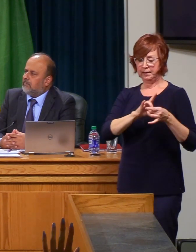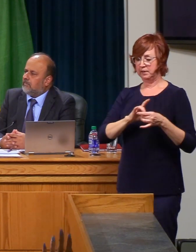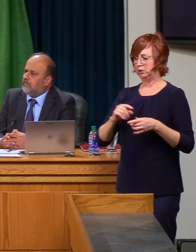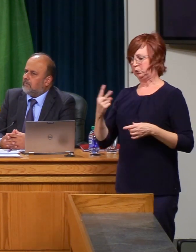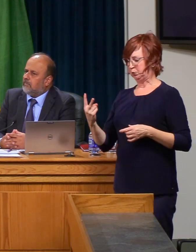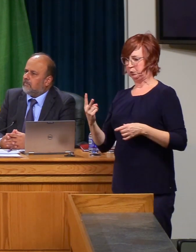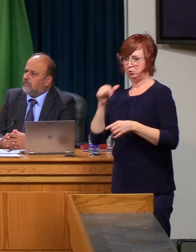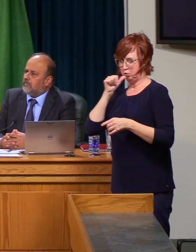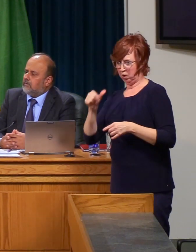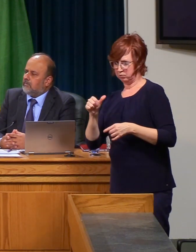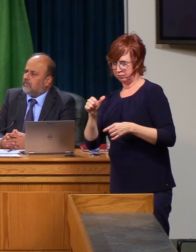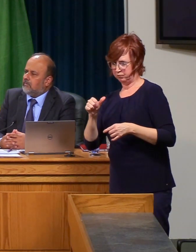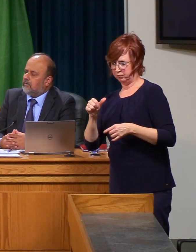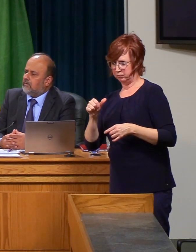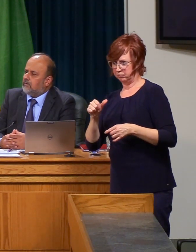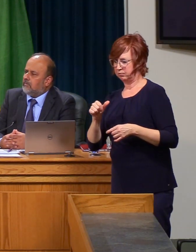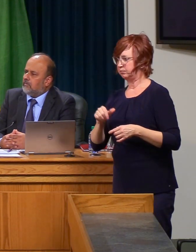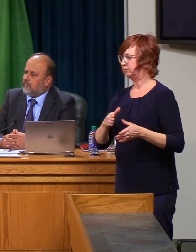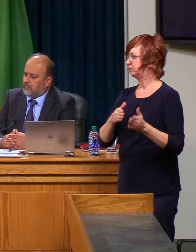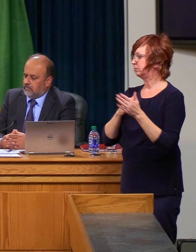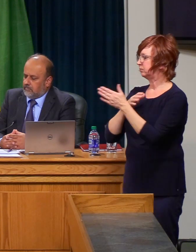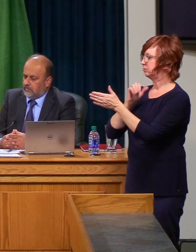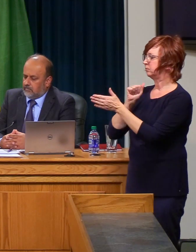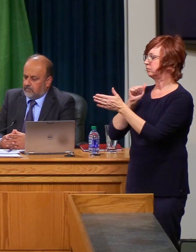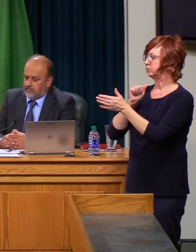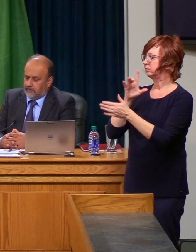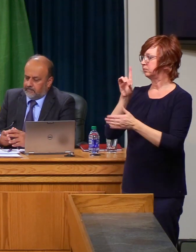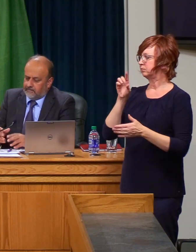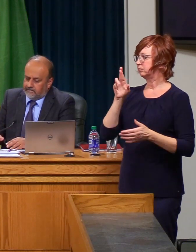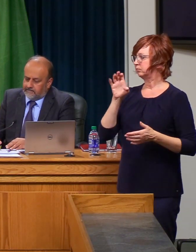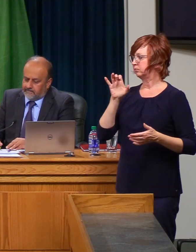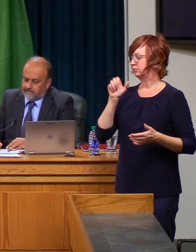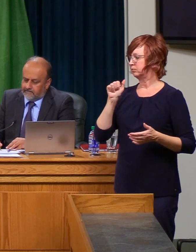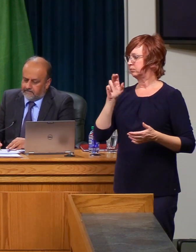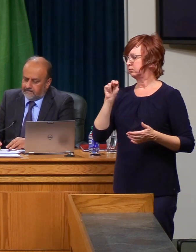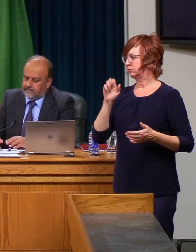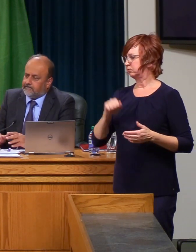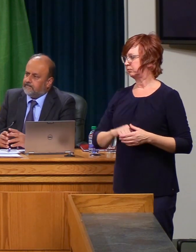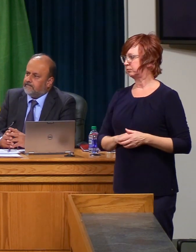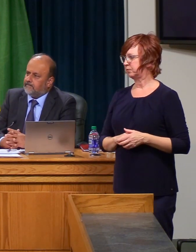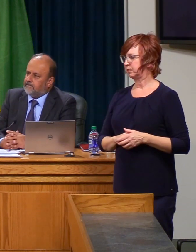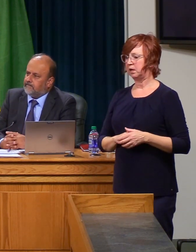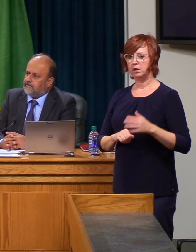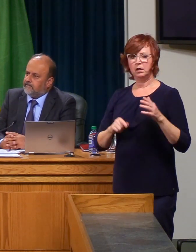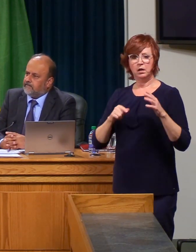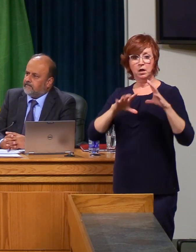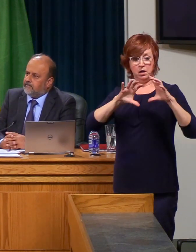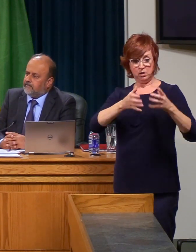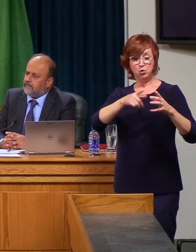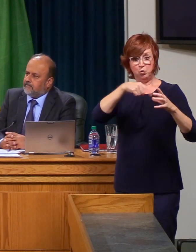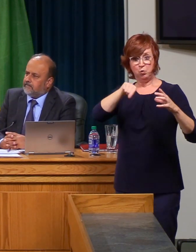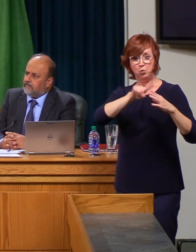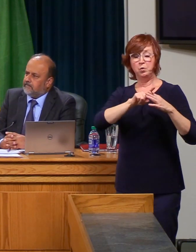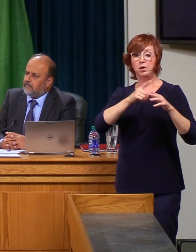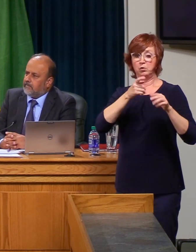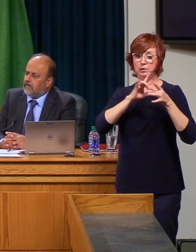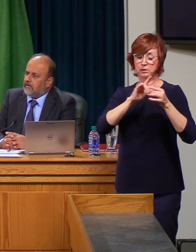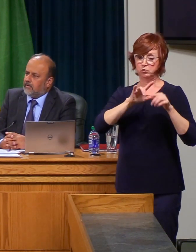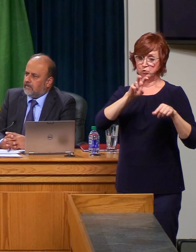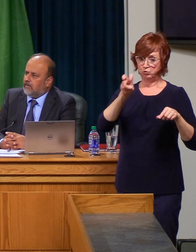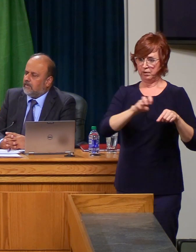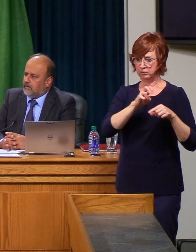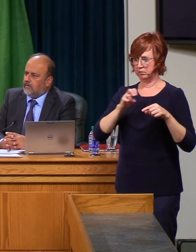Adriana? Just to follow up on that specific one, all but 2. So do we have